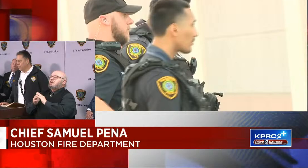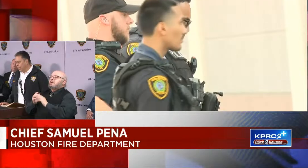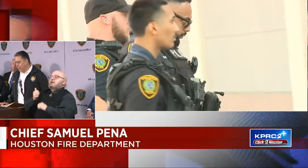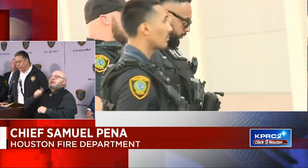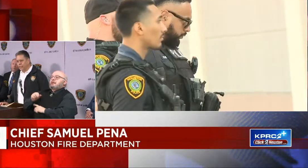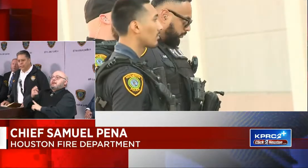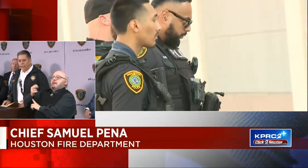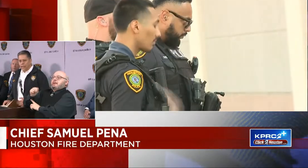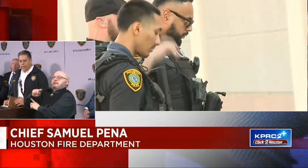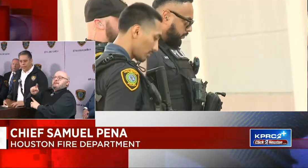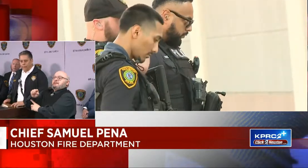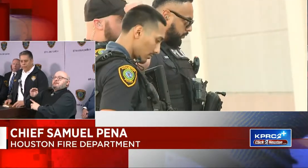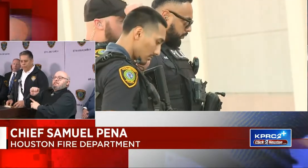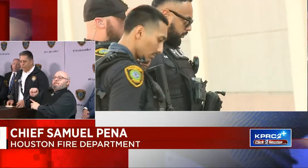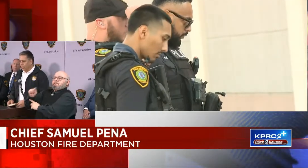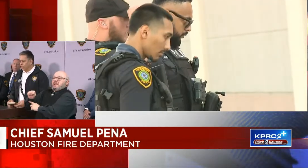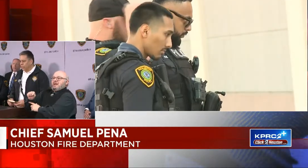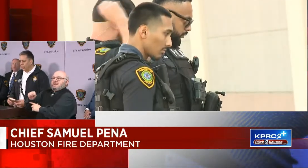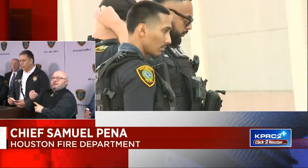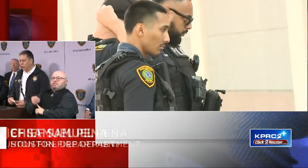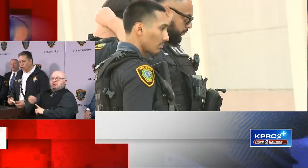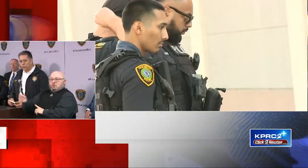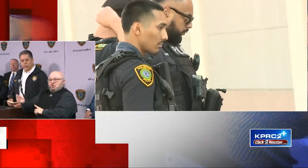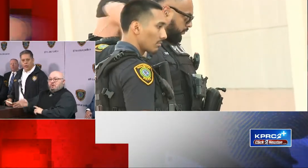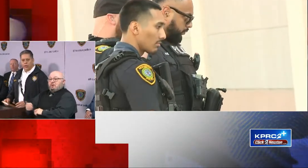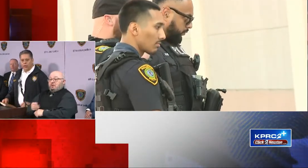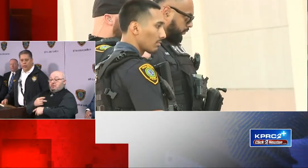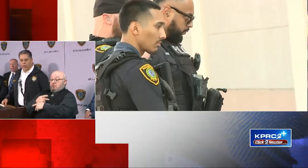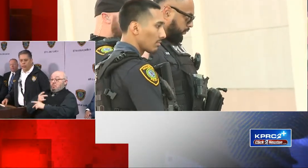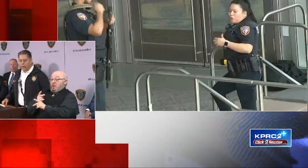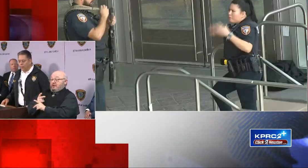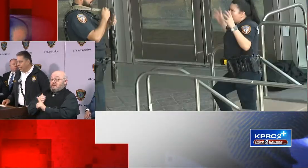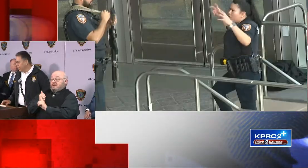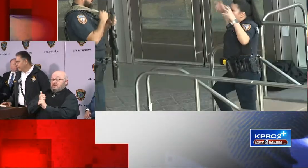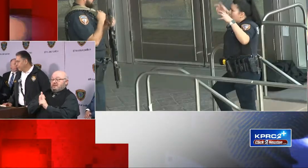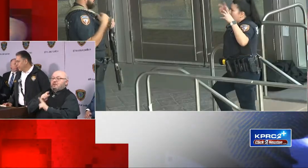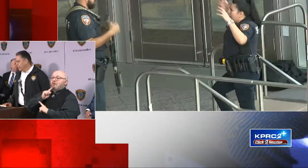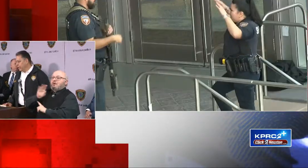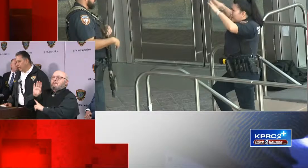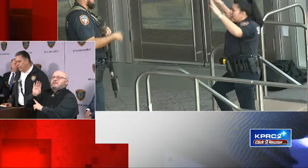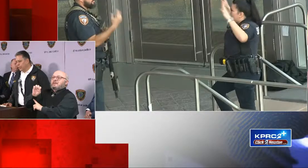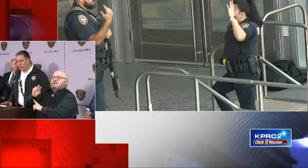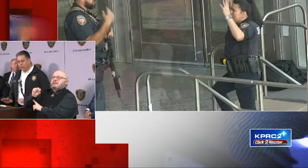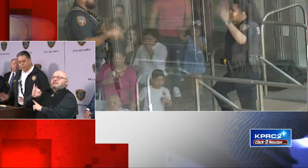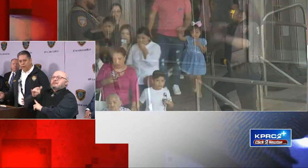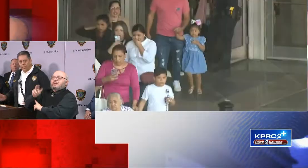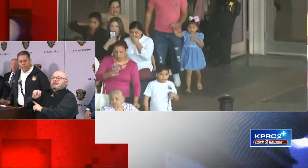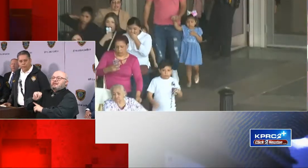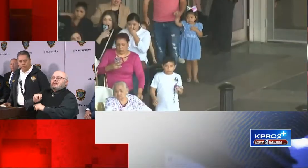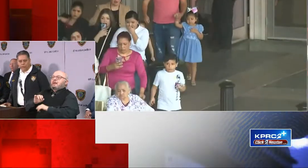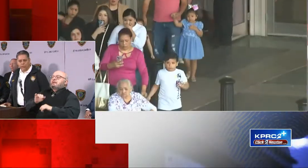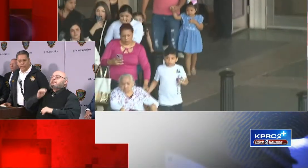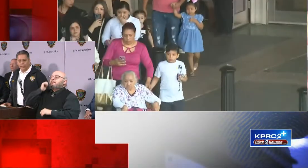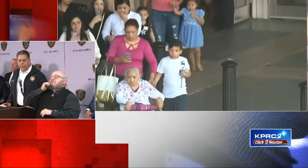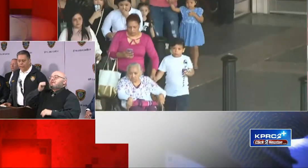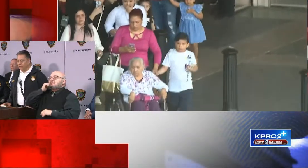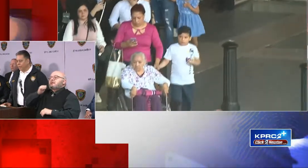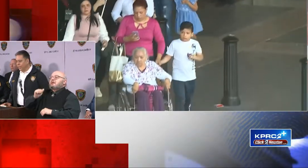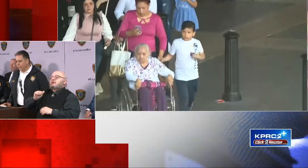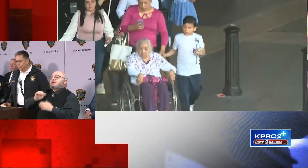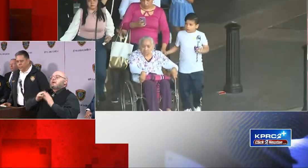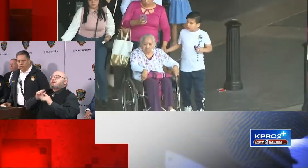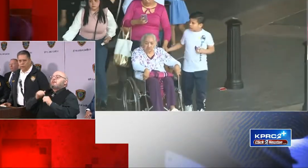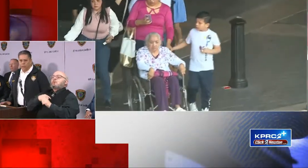hazmat products. The products on their own are benign, and they're common products that we would see in